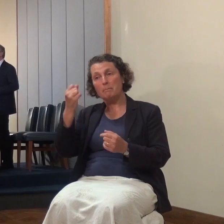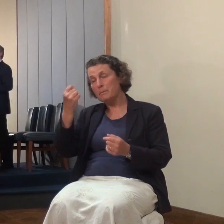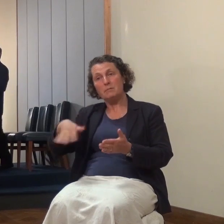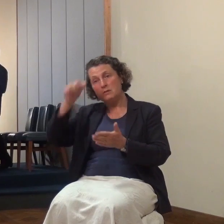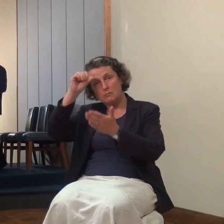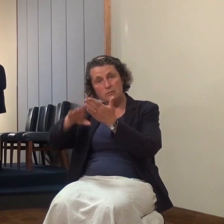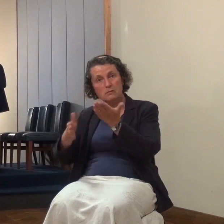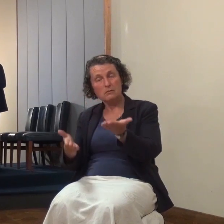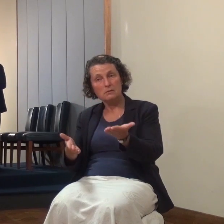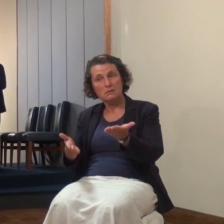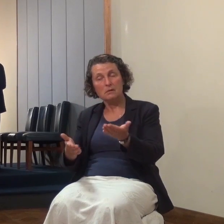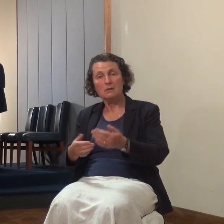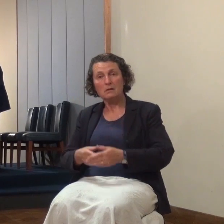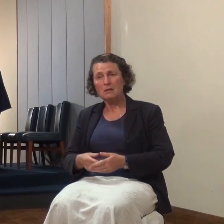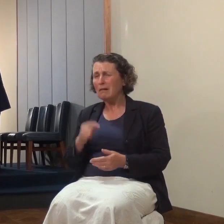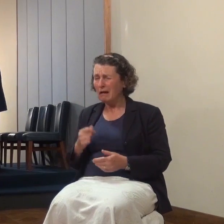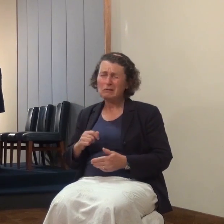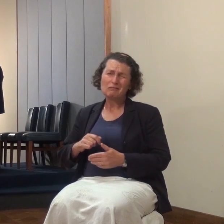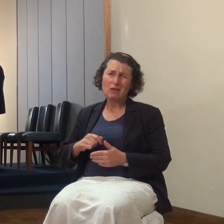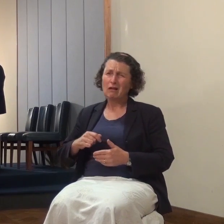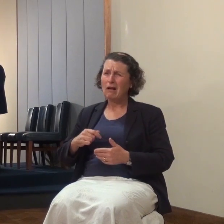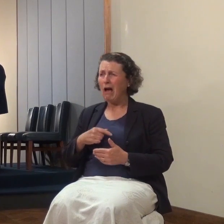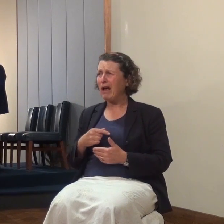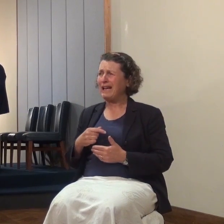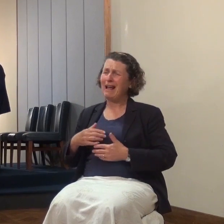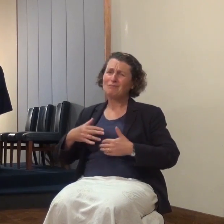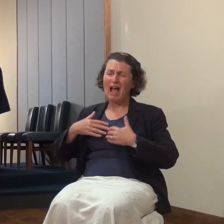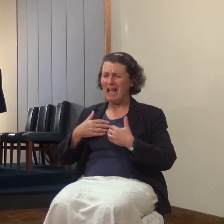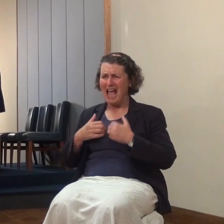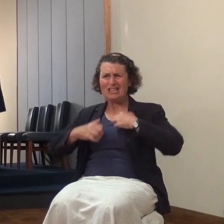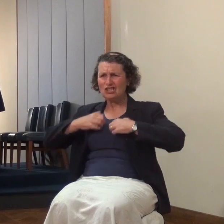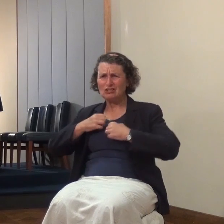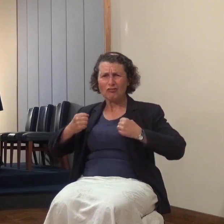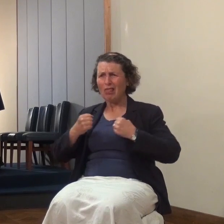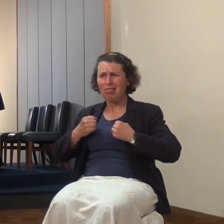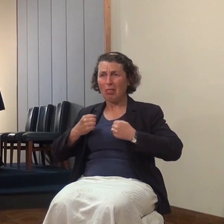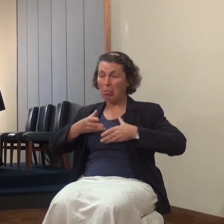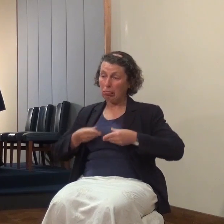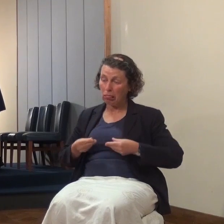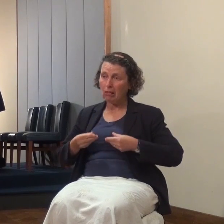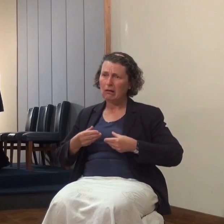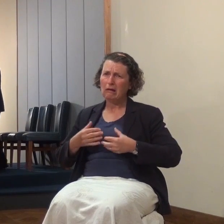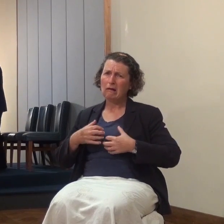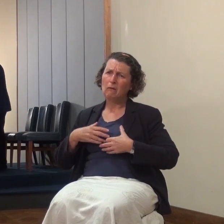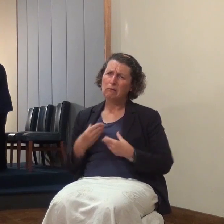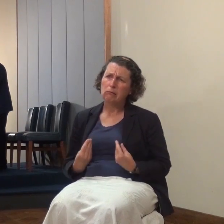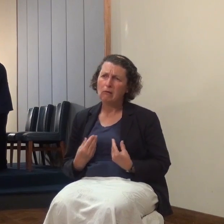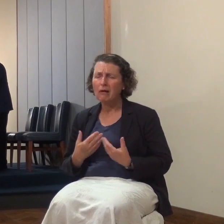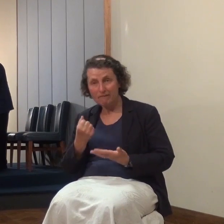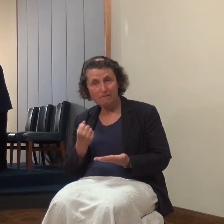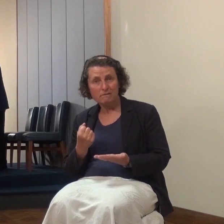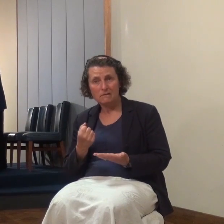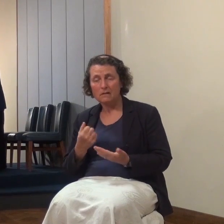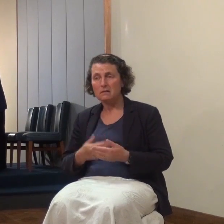in truth, be very grueling and very exhausting. But it's important to stay in an attitude of prayer.